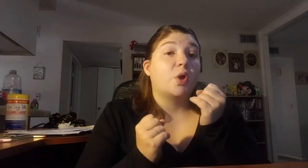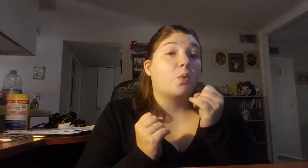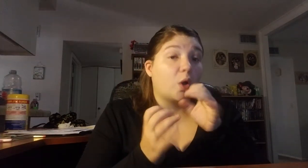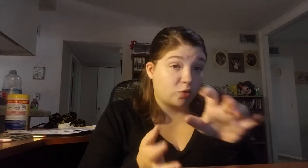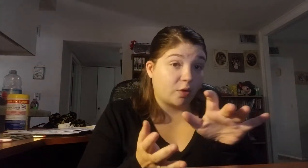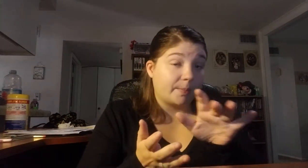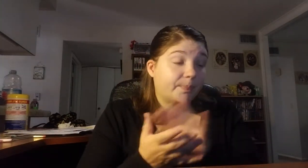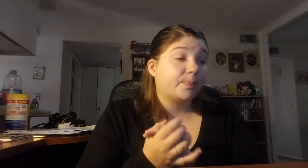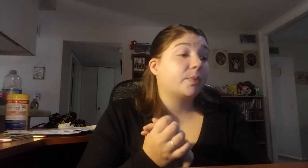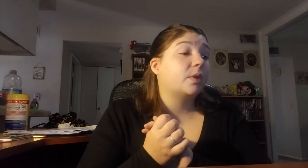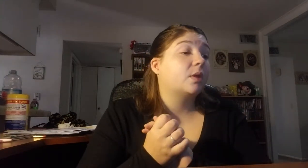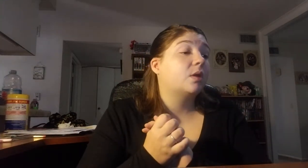road trip.